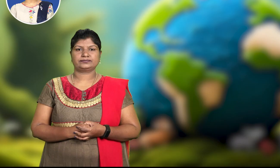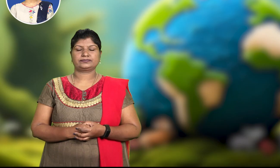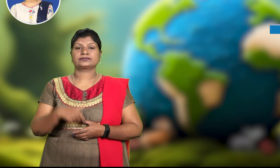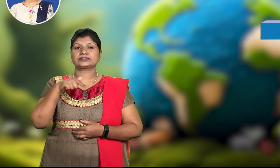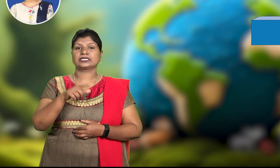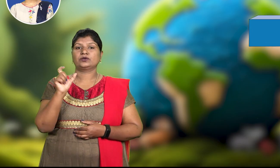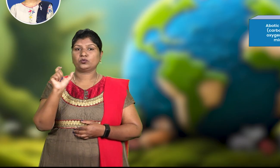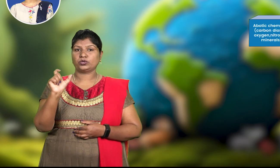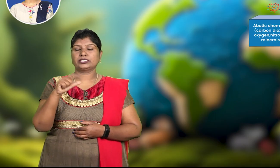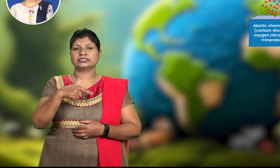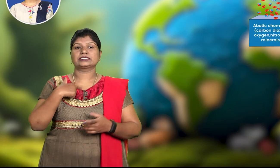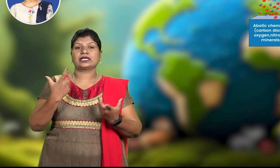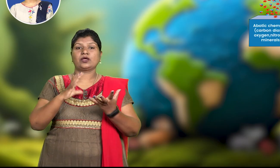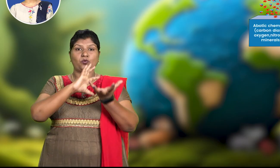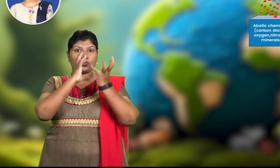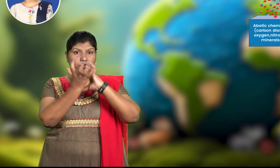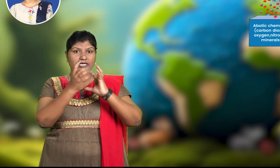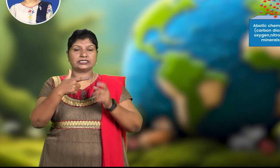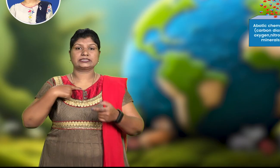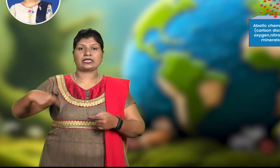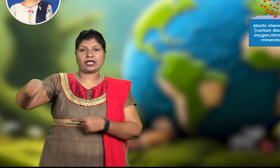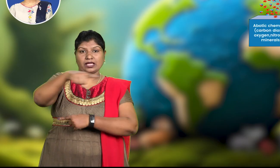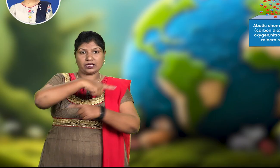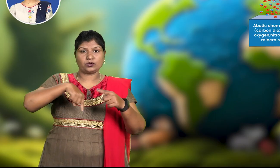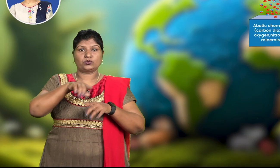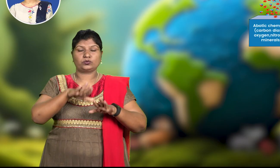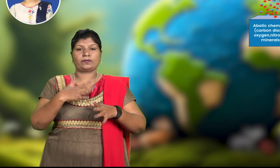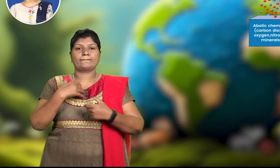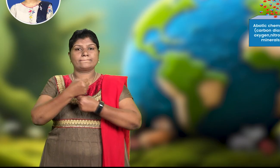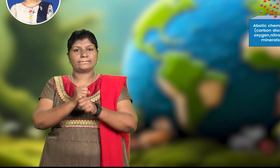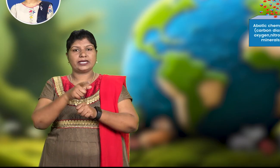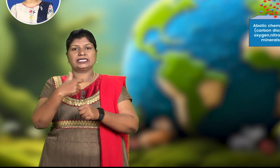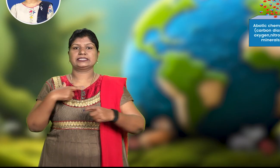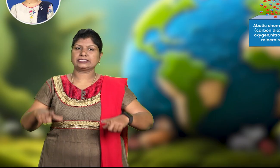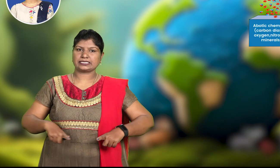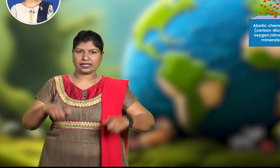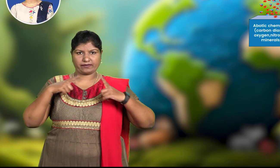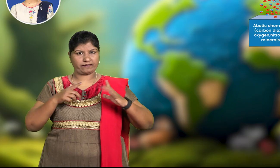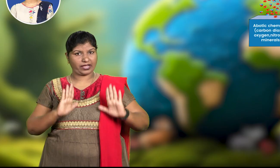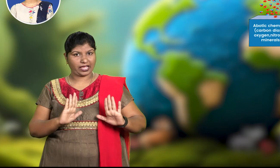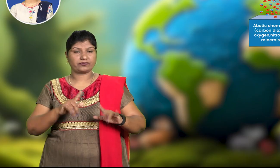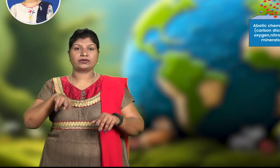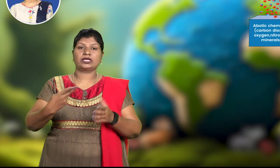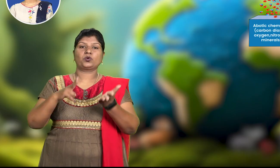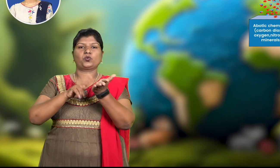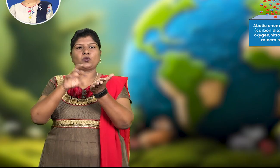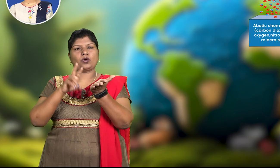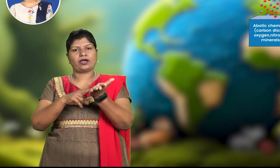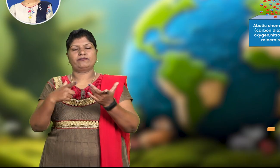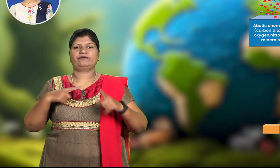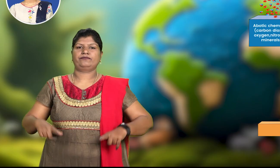The world around us is made up of living and non-living factors.